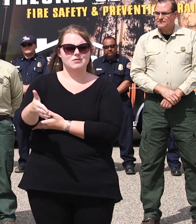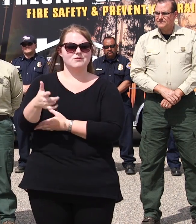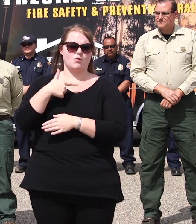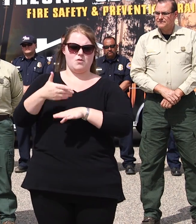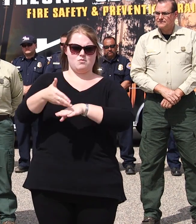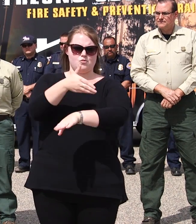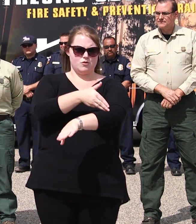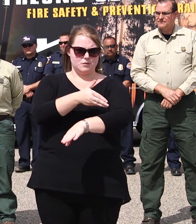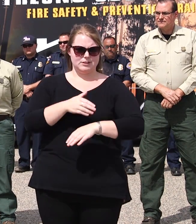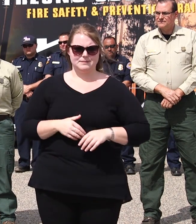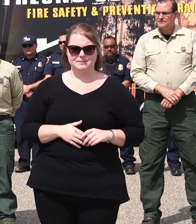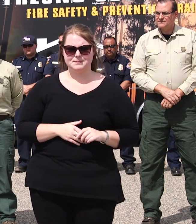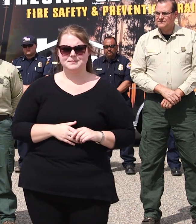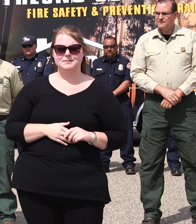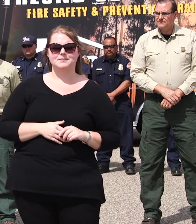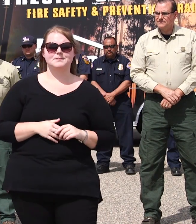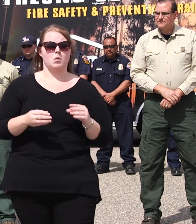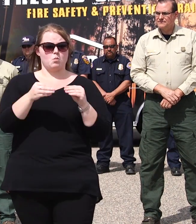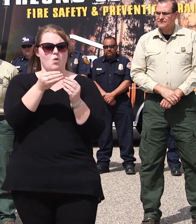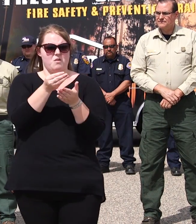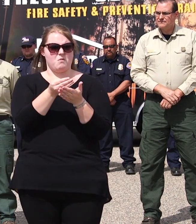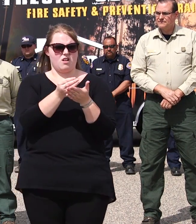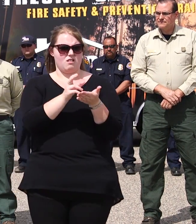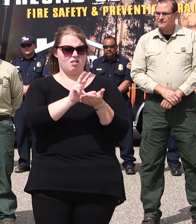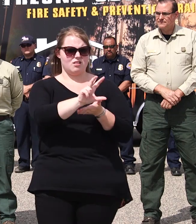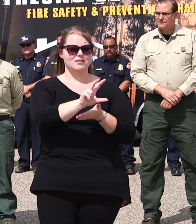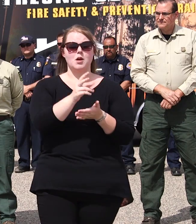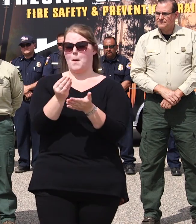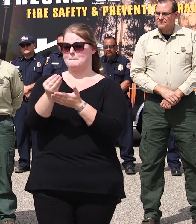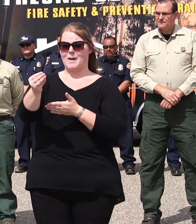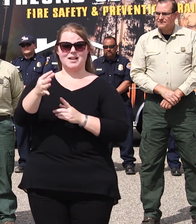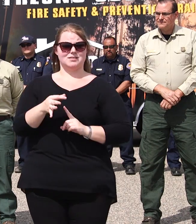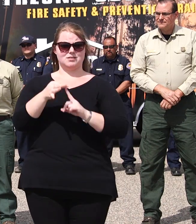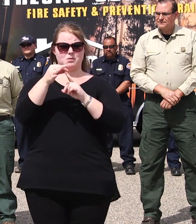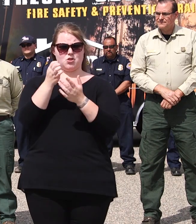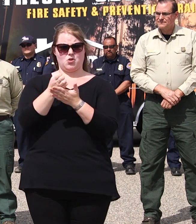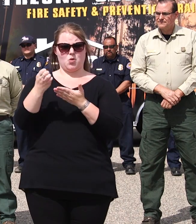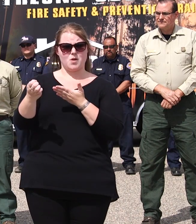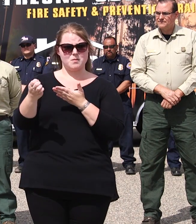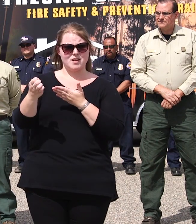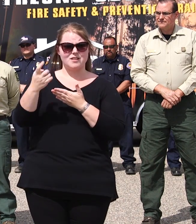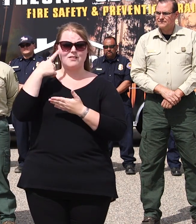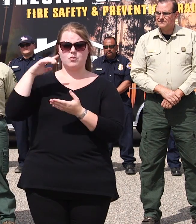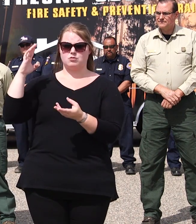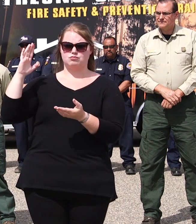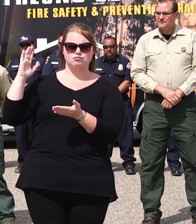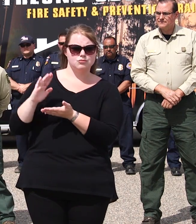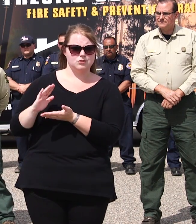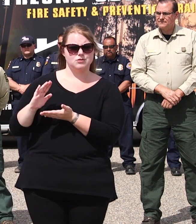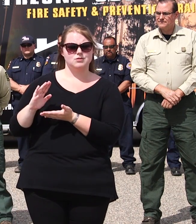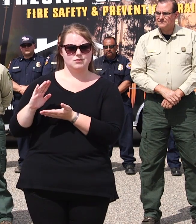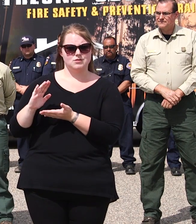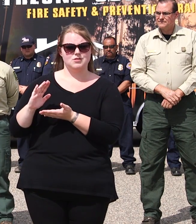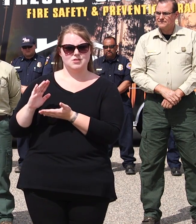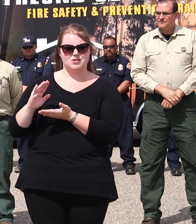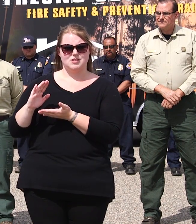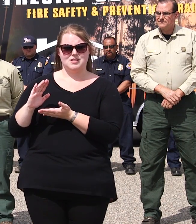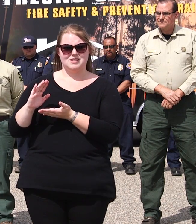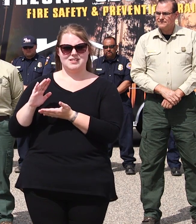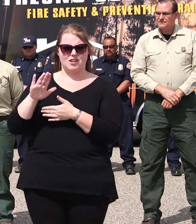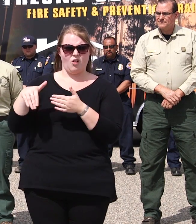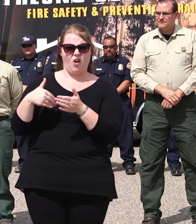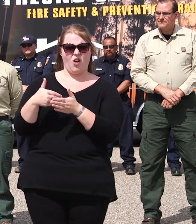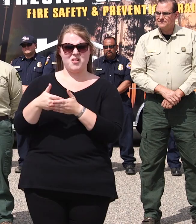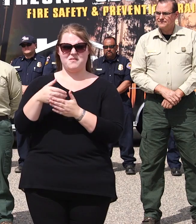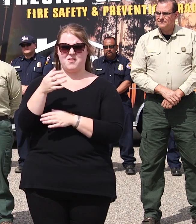work, purchase of specialized equipment for reducing heavy